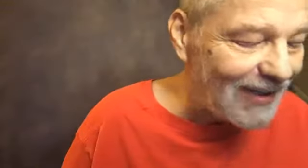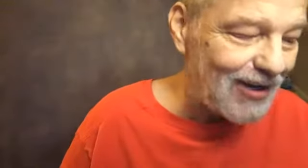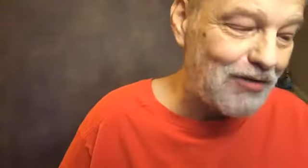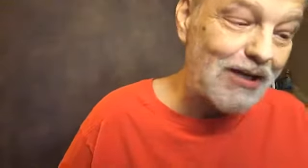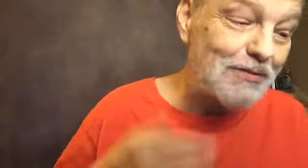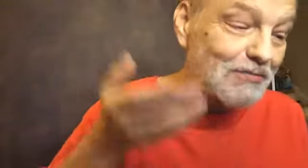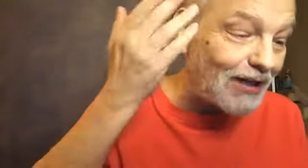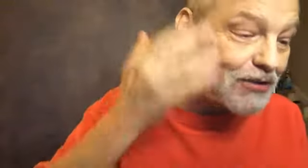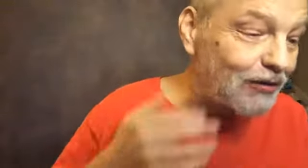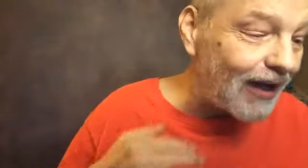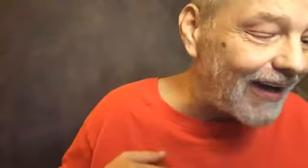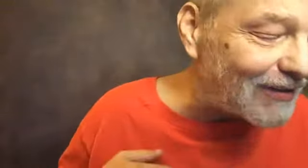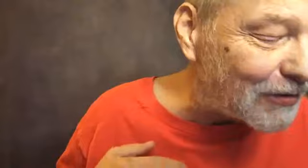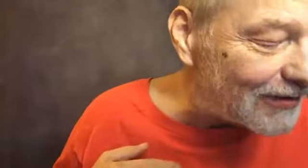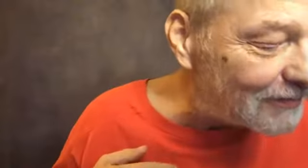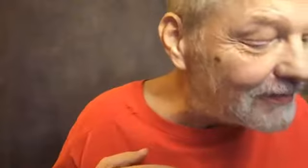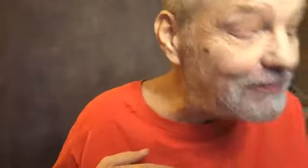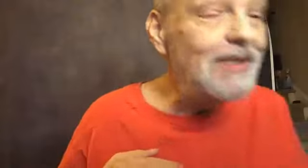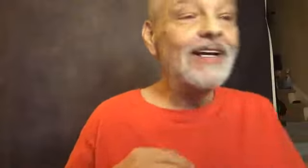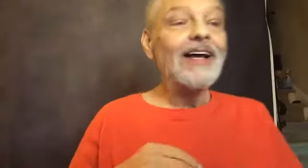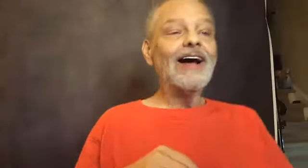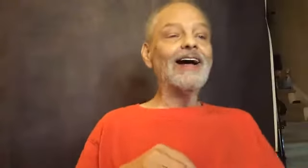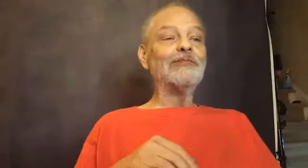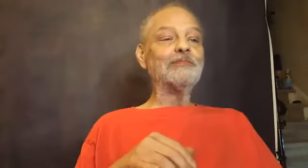You're making me smile, so I can't do it.